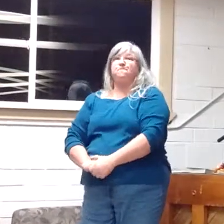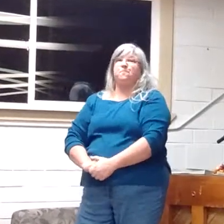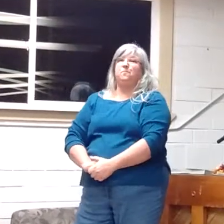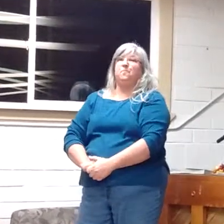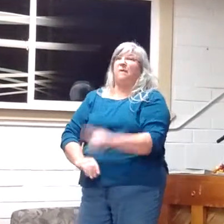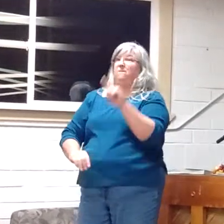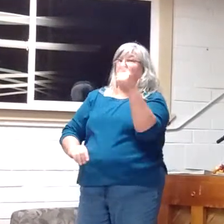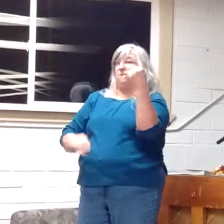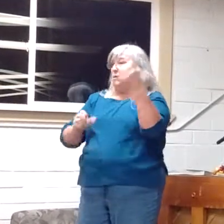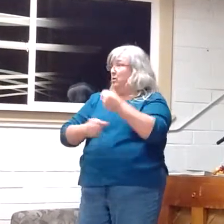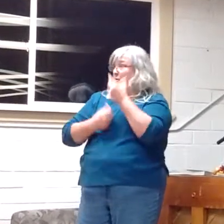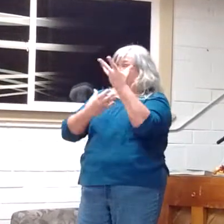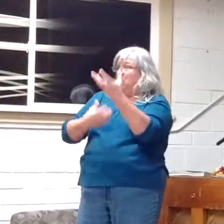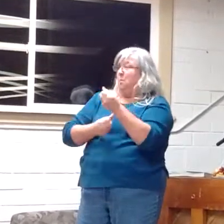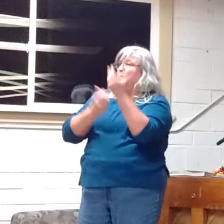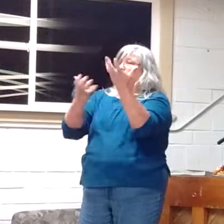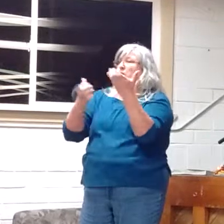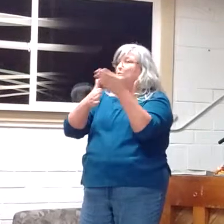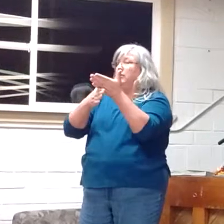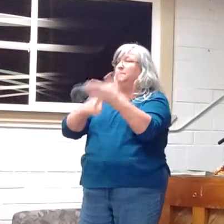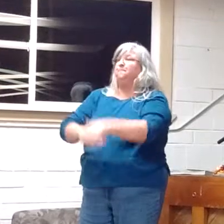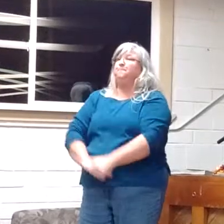The first poem I want to share